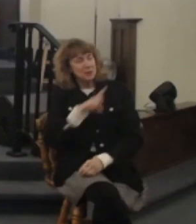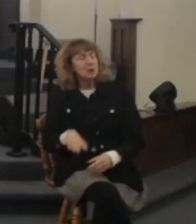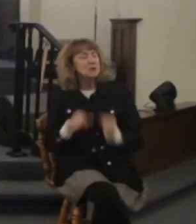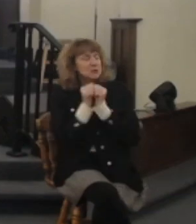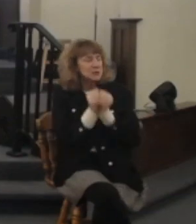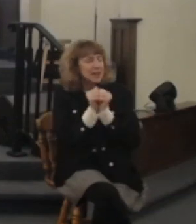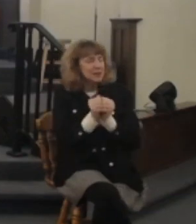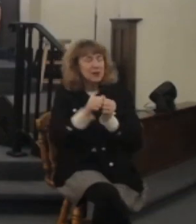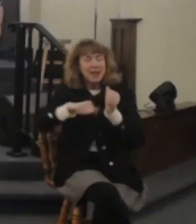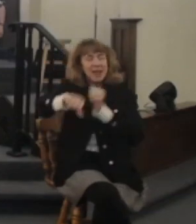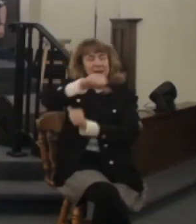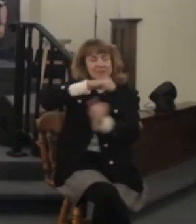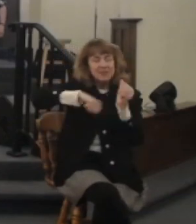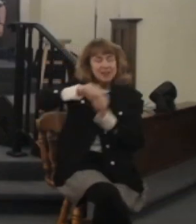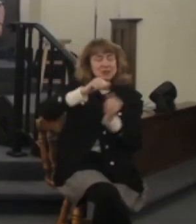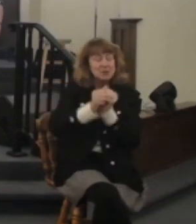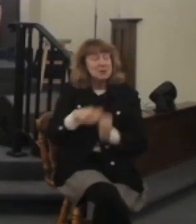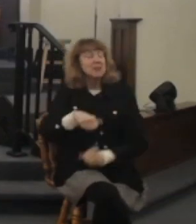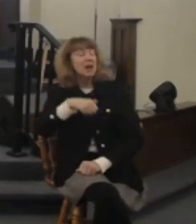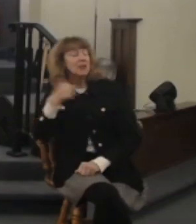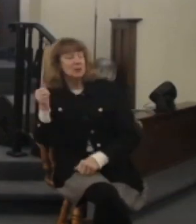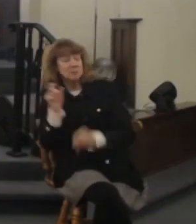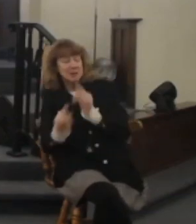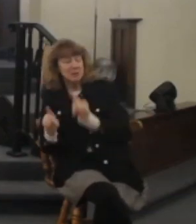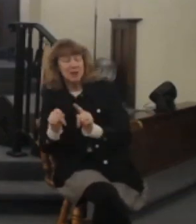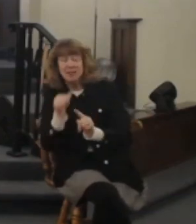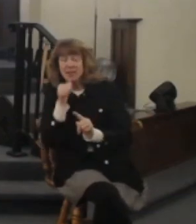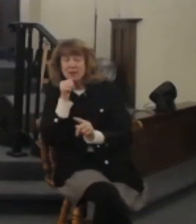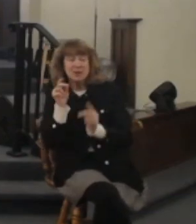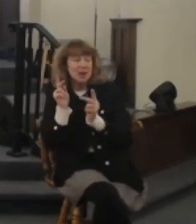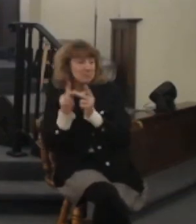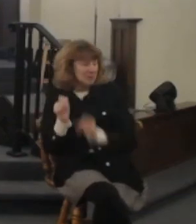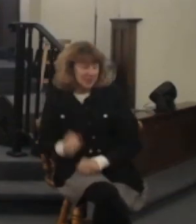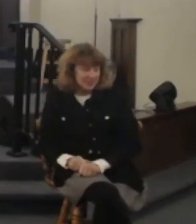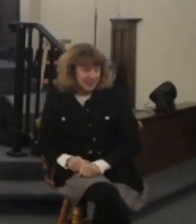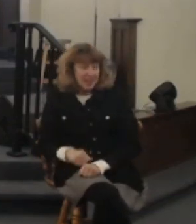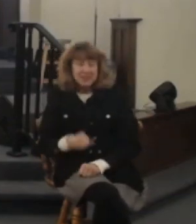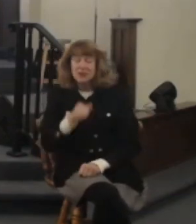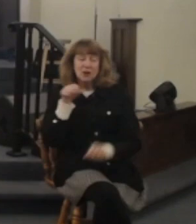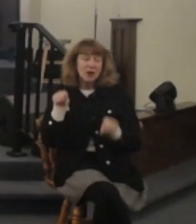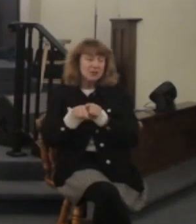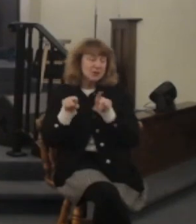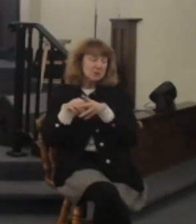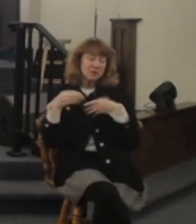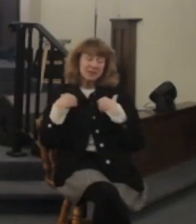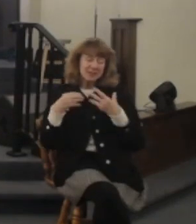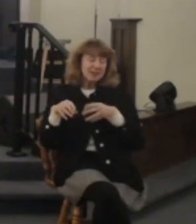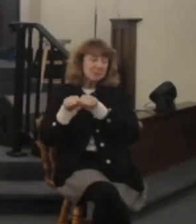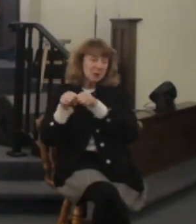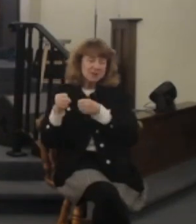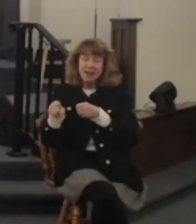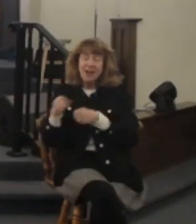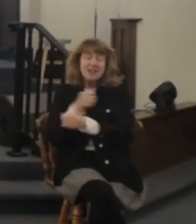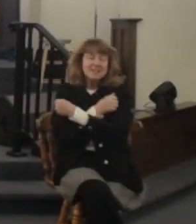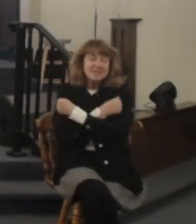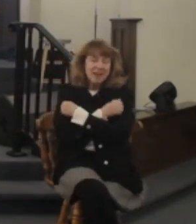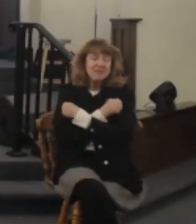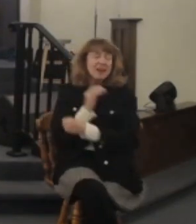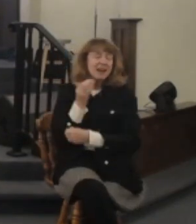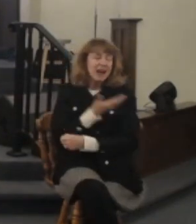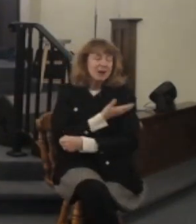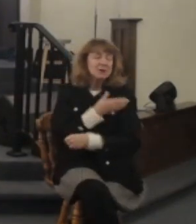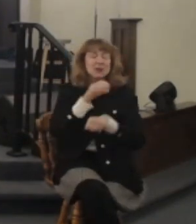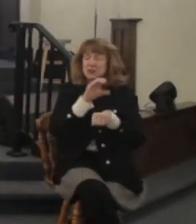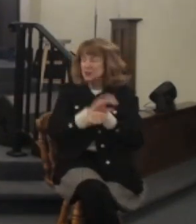fellowship with other imperfect people, because this is a hospital for the broken. So, amen. I just love our church so much. Ooh, you guys give